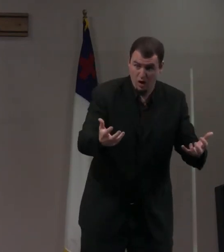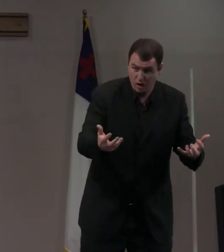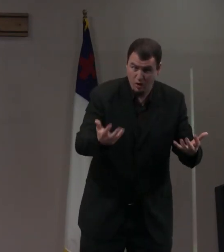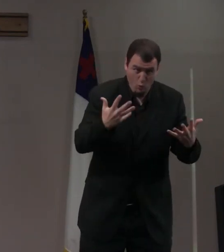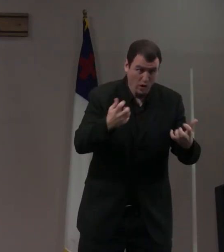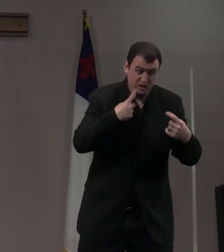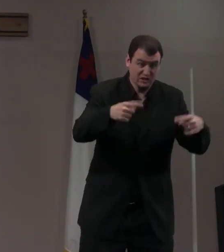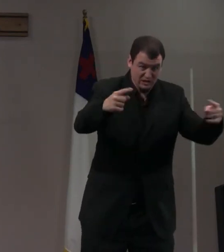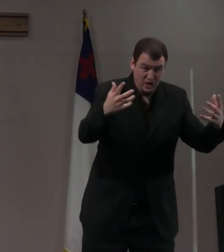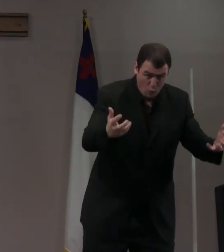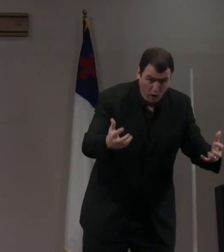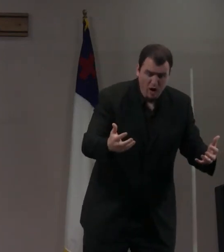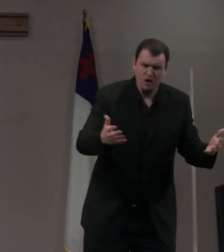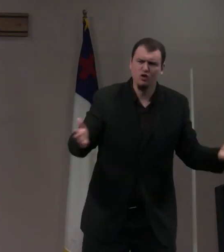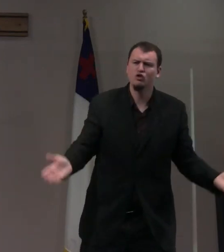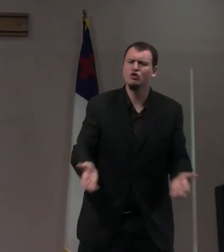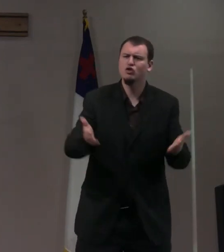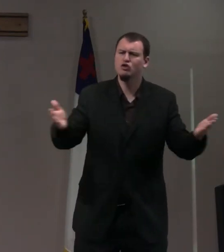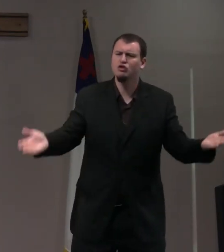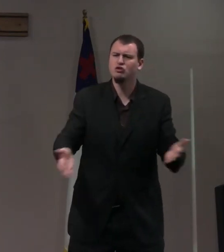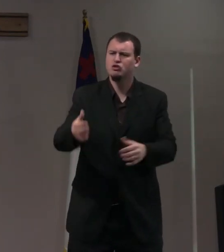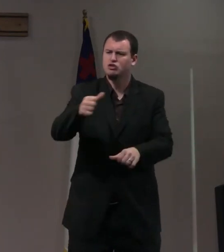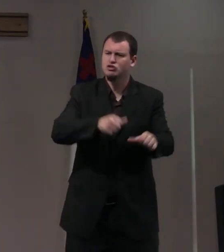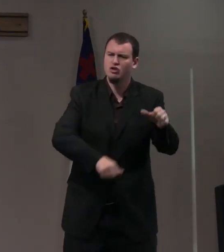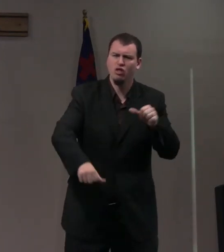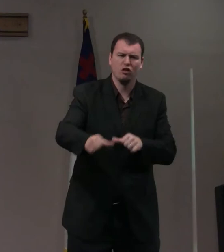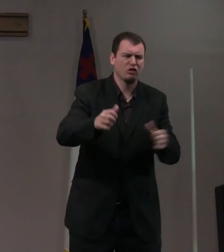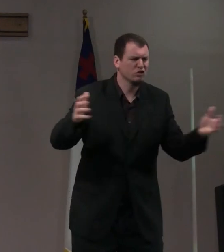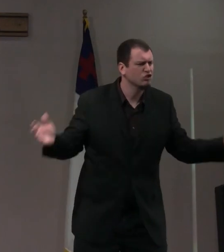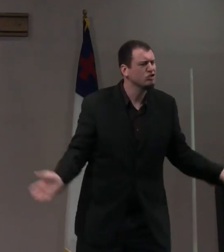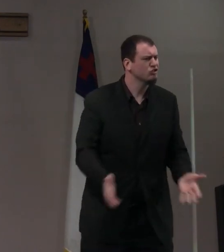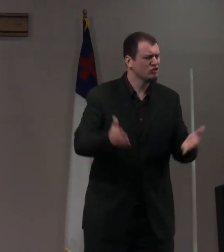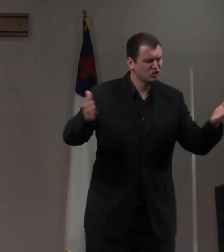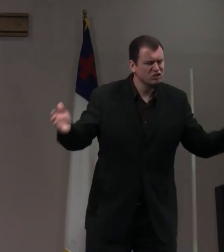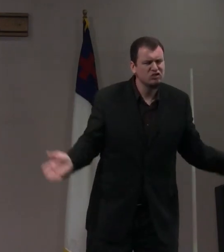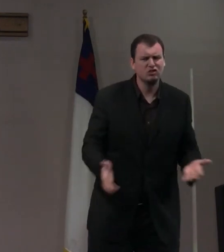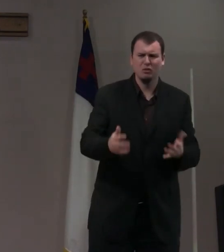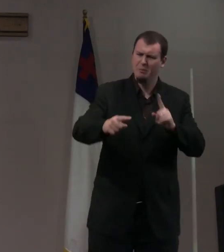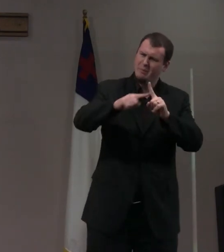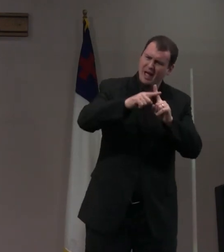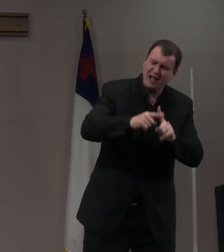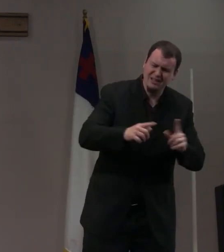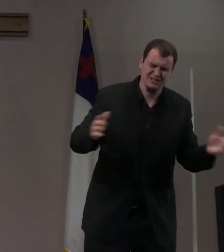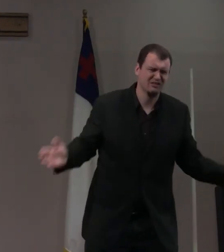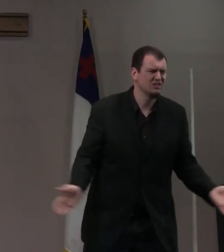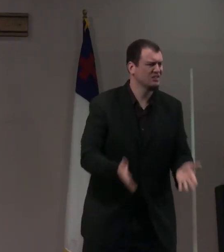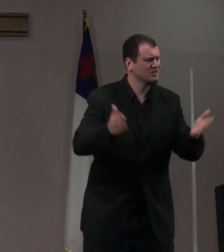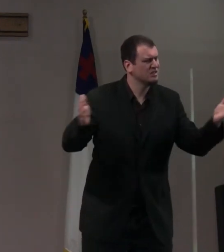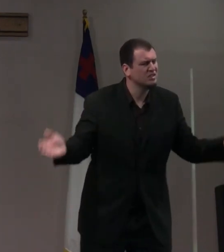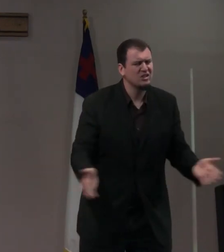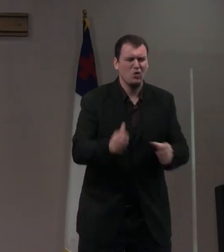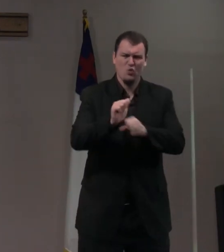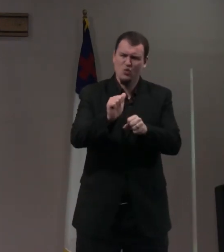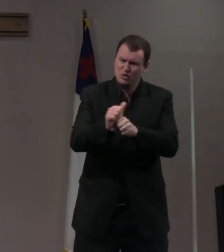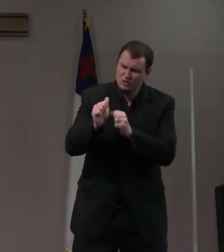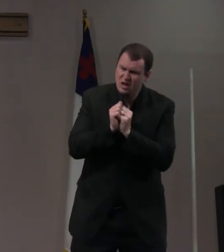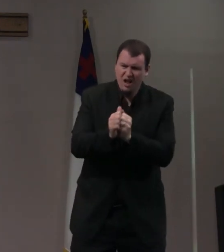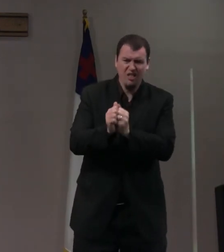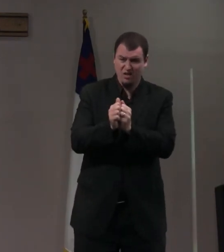You want to be successful, I encourage you to encourage each other, to be positive, to work